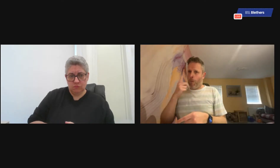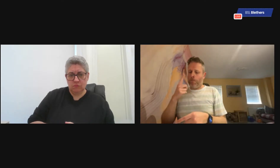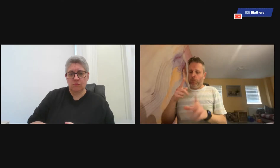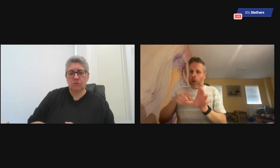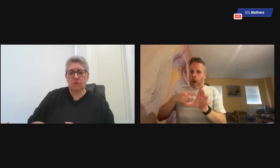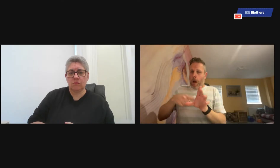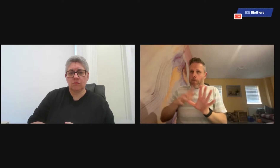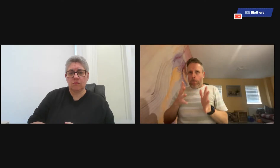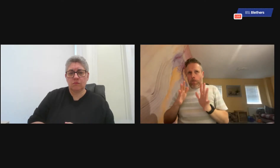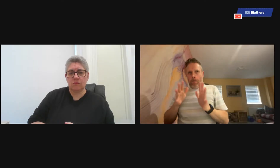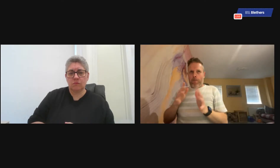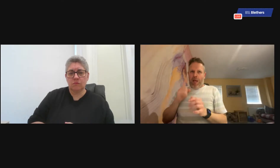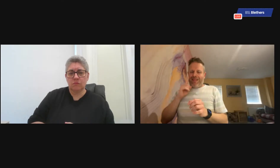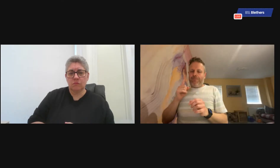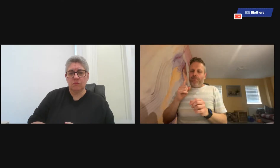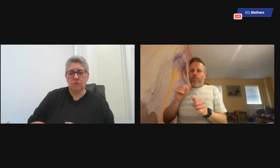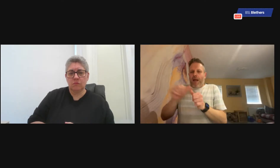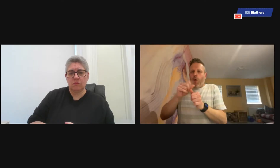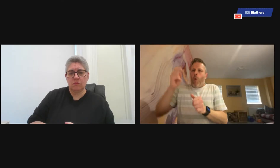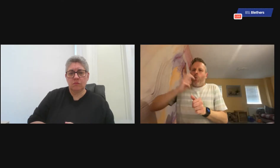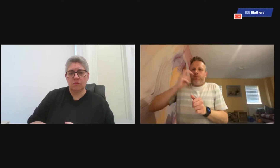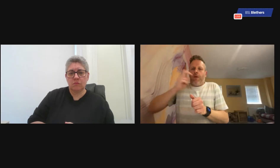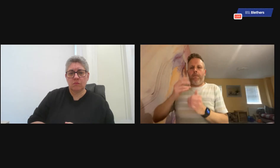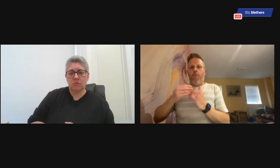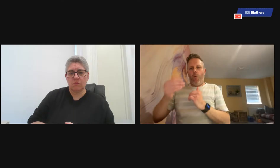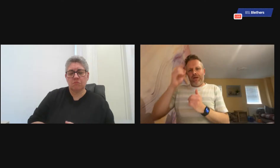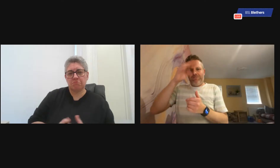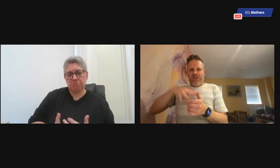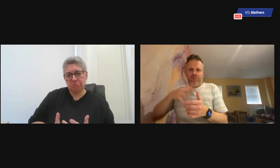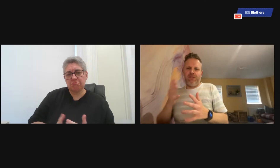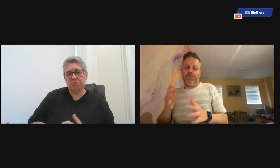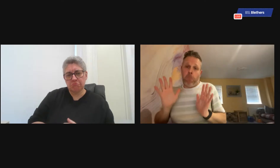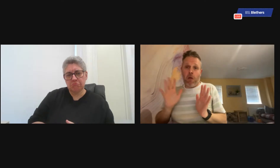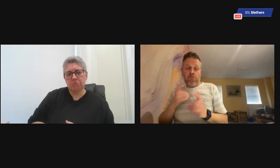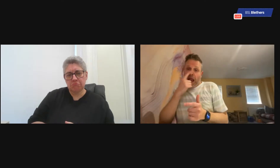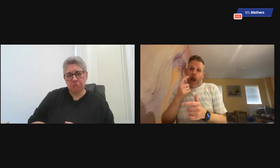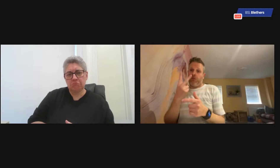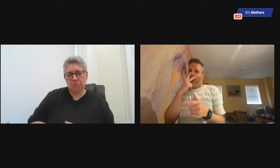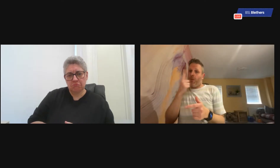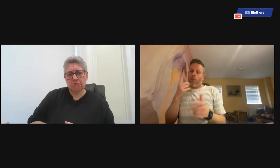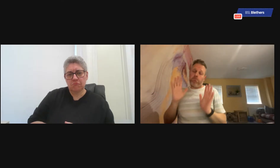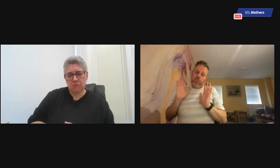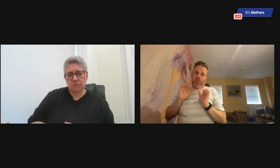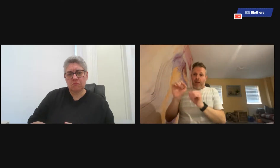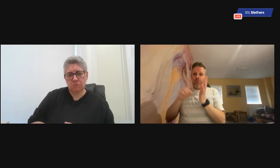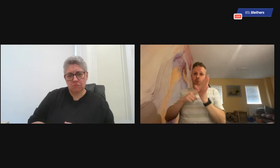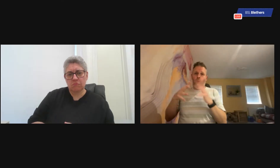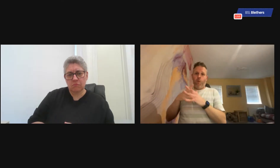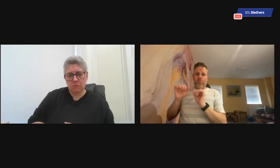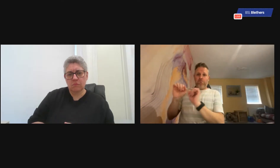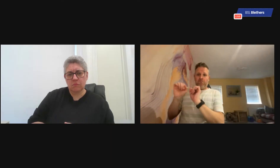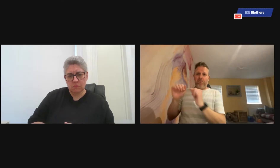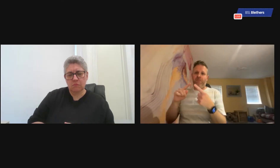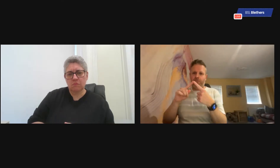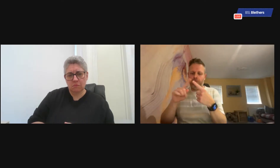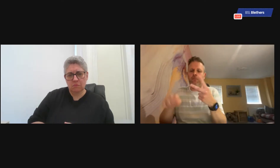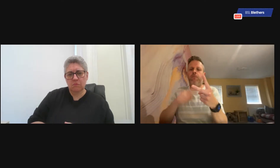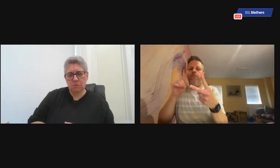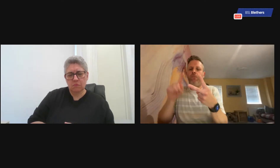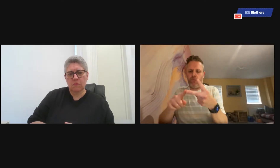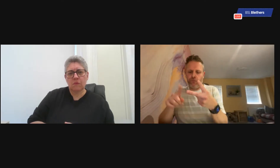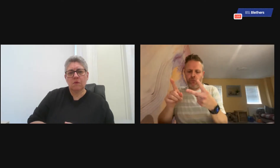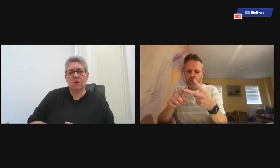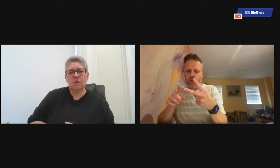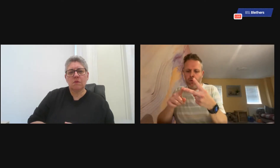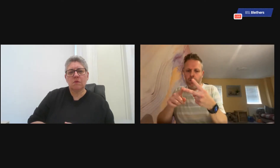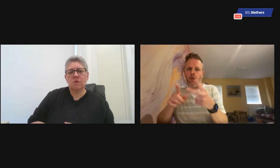have to be over 21. I actually still feel that that's quite young. I would say it's better if you're older, you have more life experience, certainly, but that is the